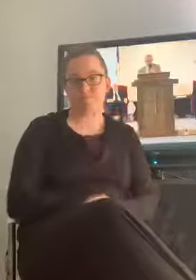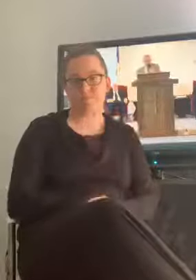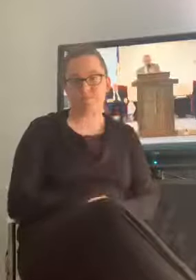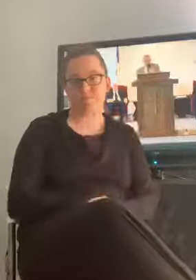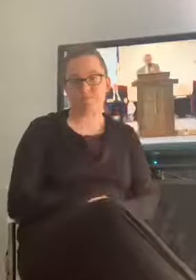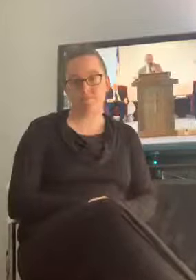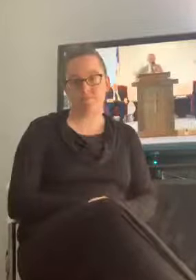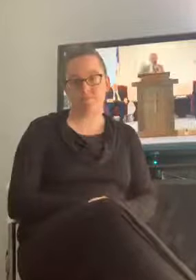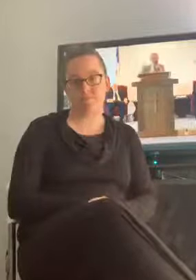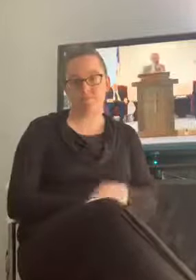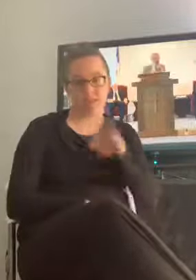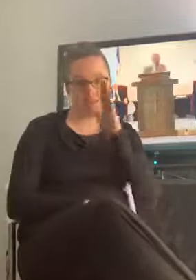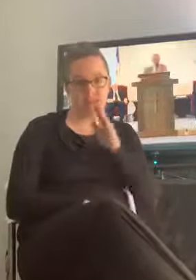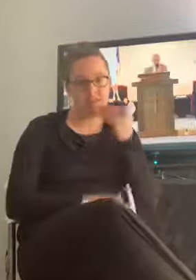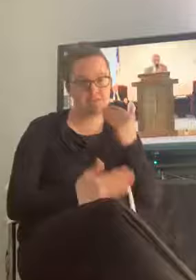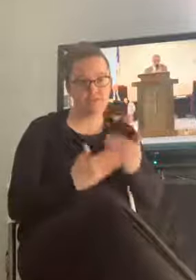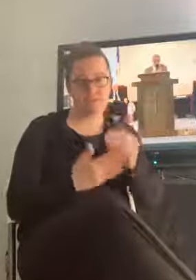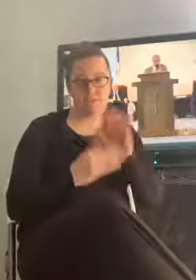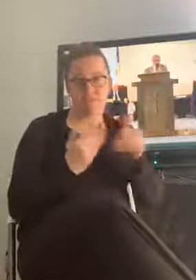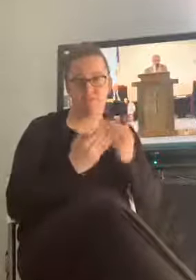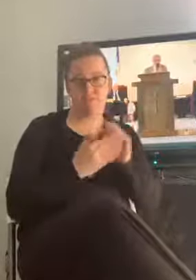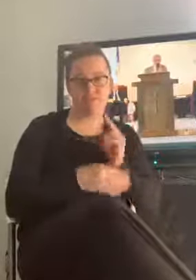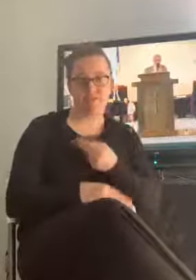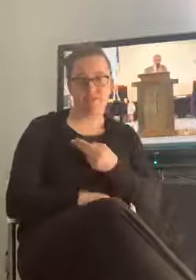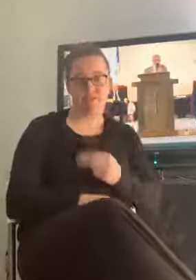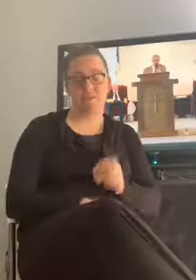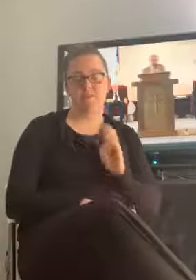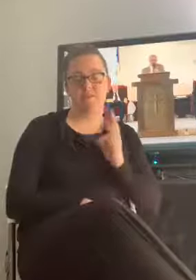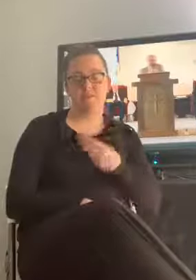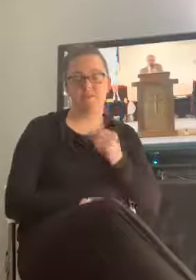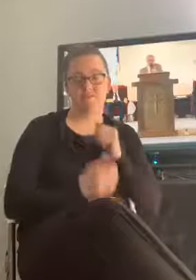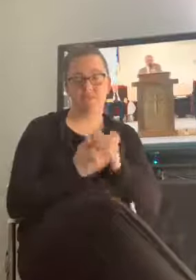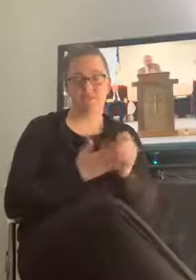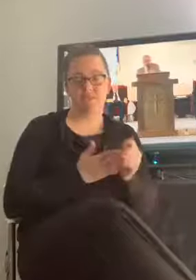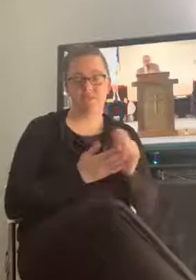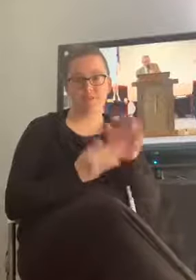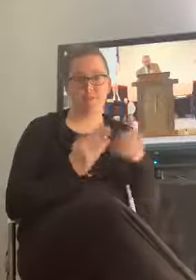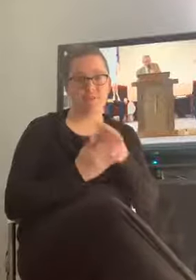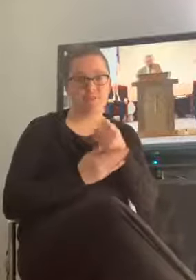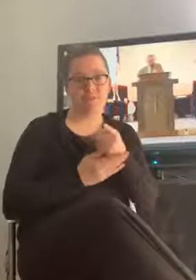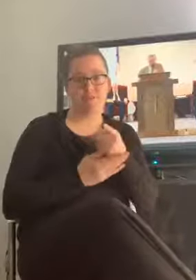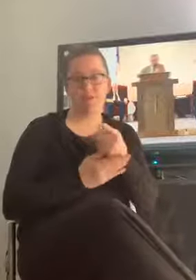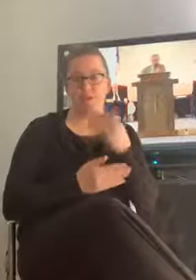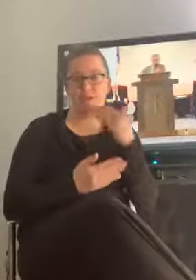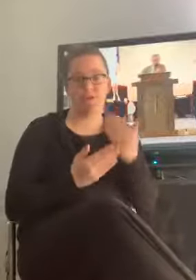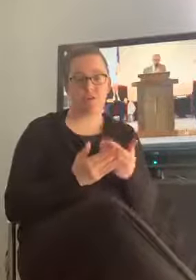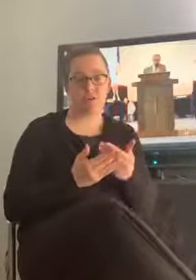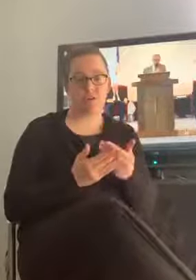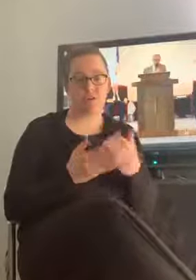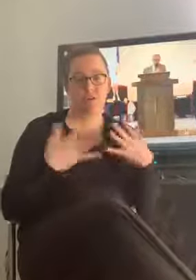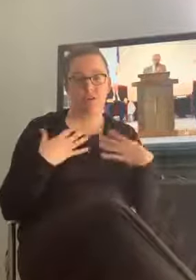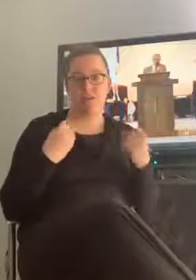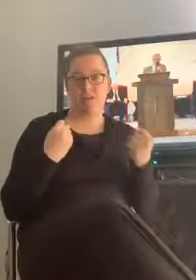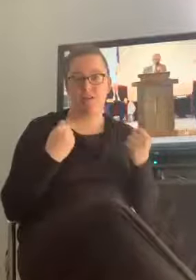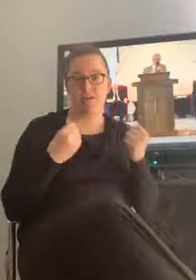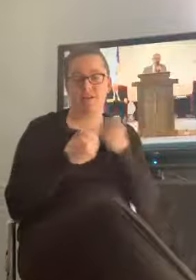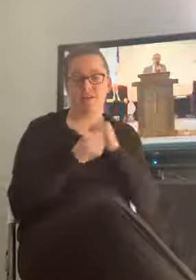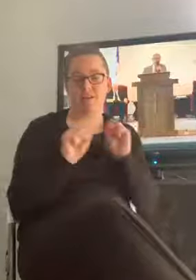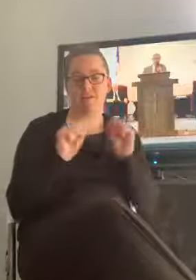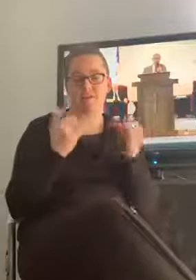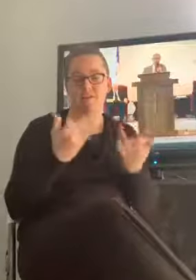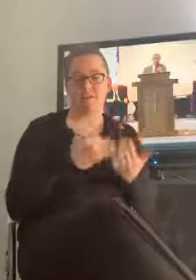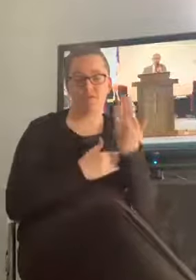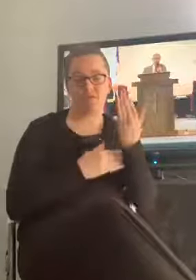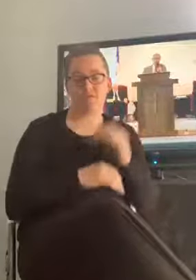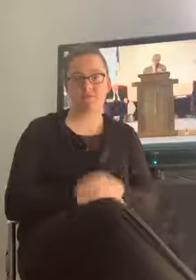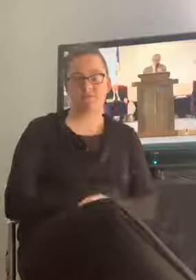in. God's been good to all of us. Amen. We trust that all of you are well and all of you are safe this morning. Continue to